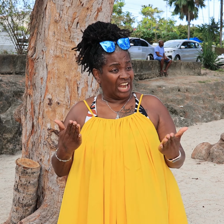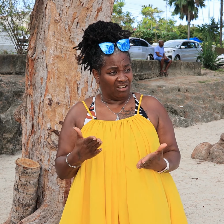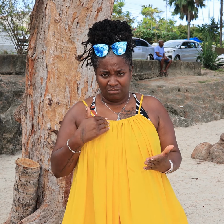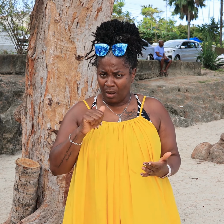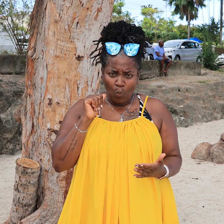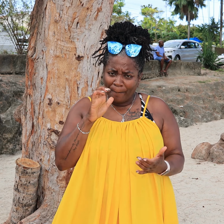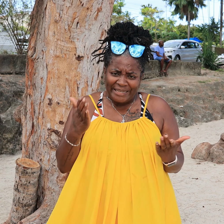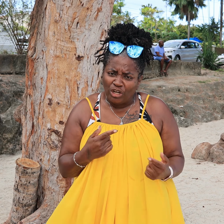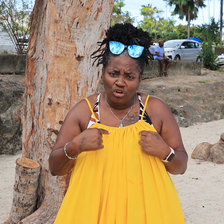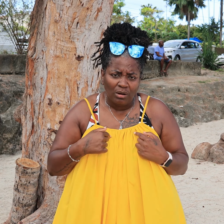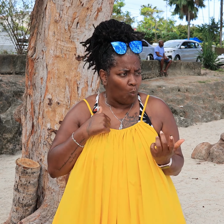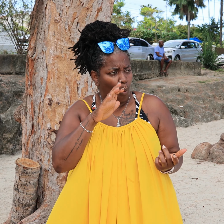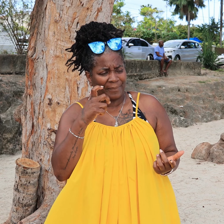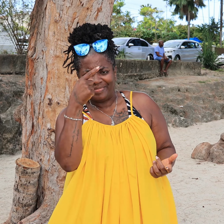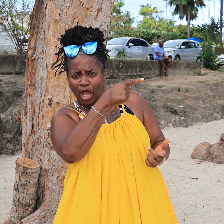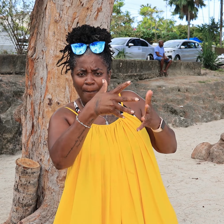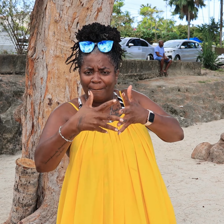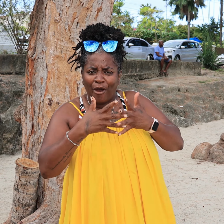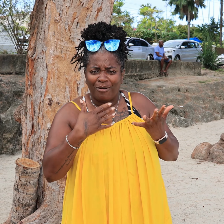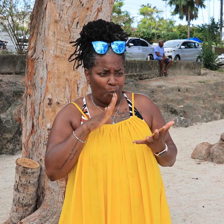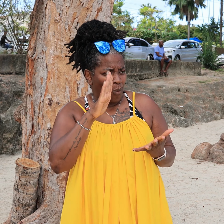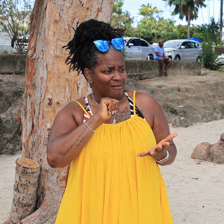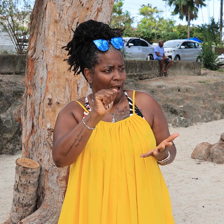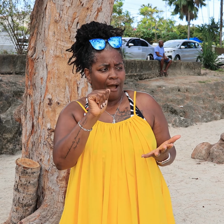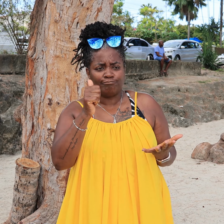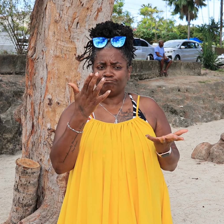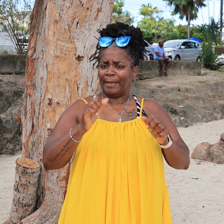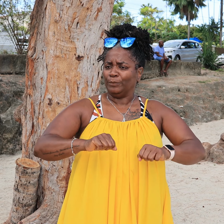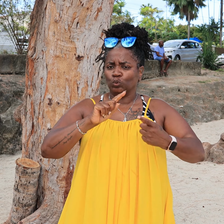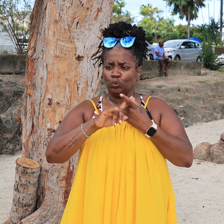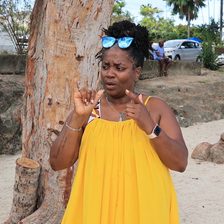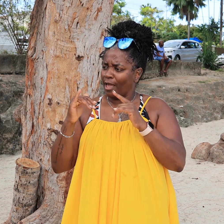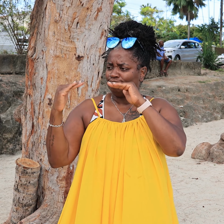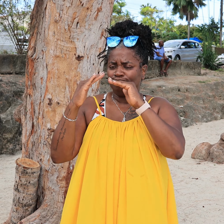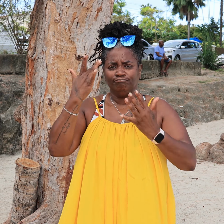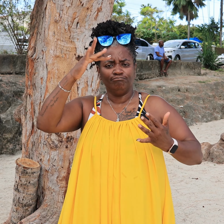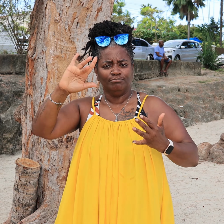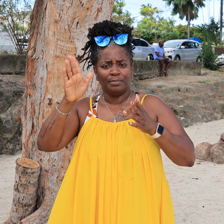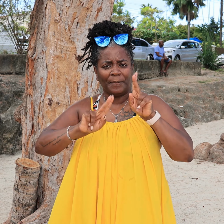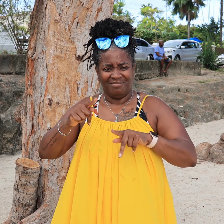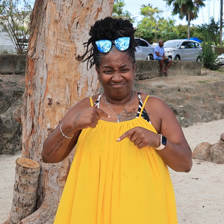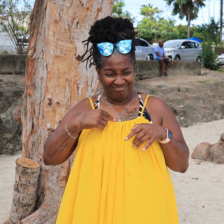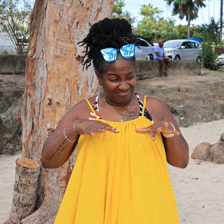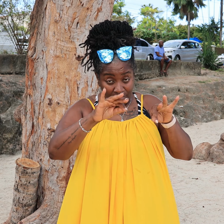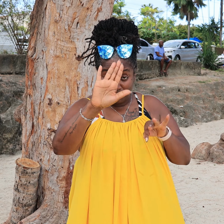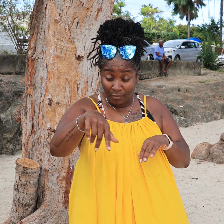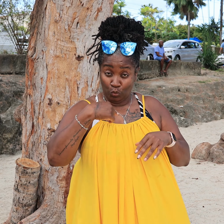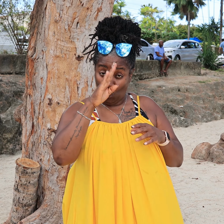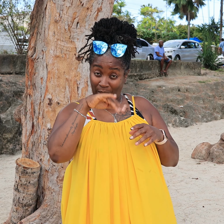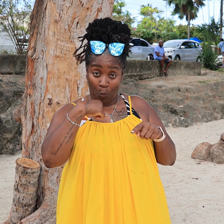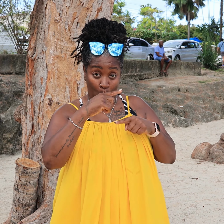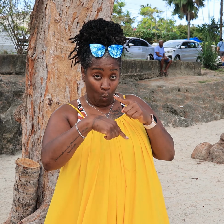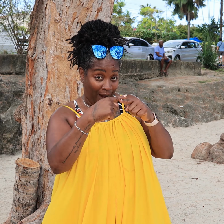to be here. I'd want to be there in America. Otherwise, I wouldn't be able to rise to the same level of intelligence as others. When I moved